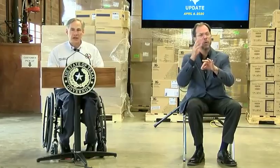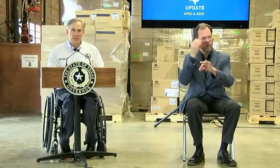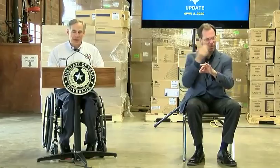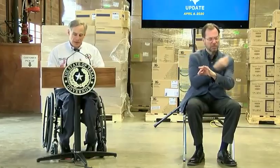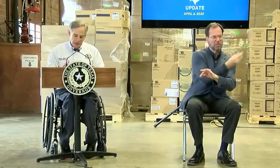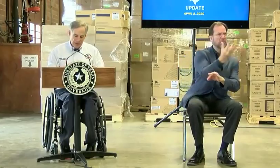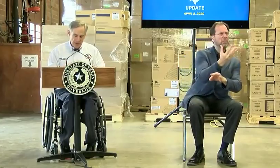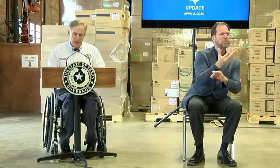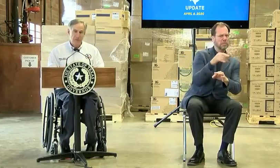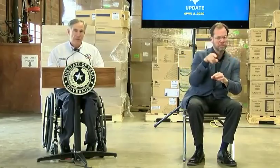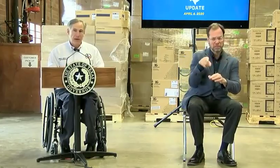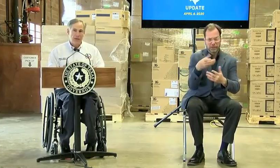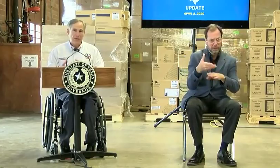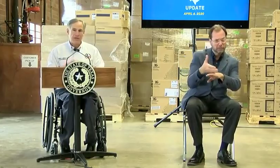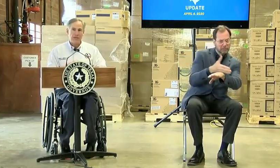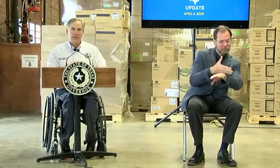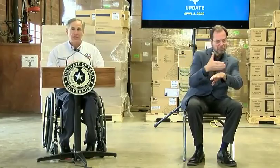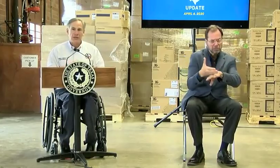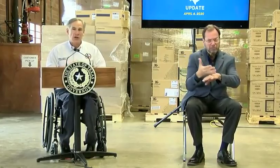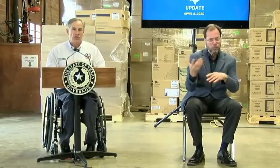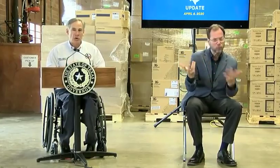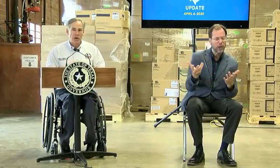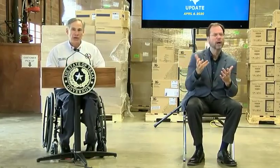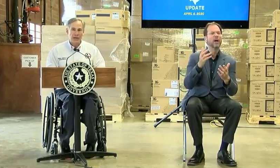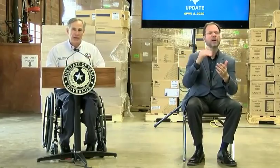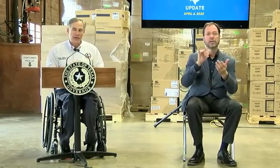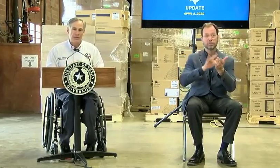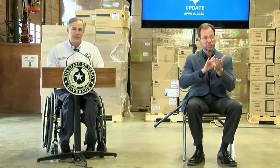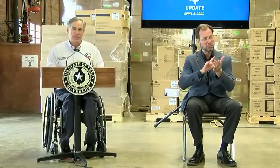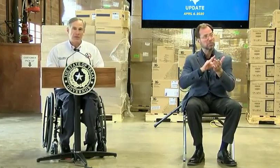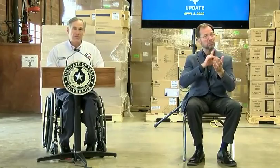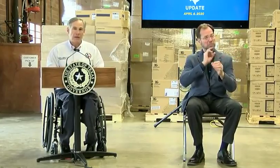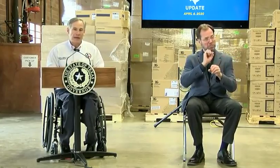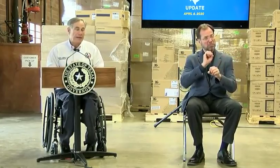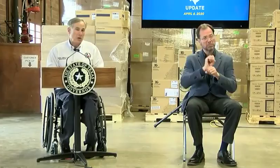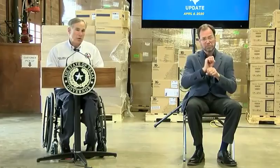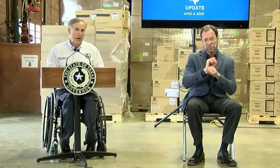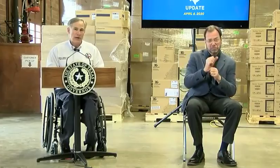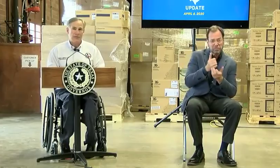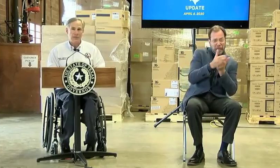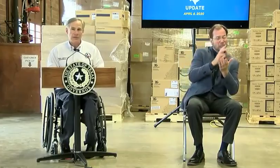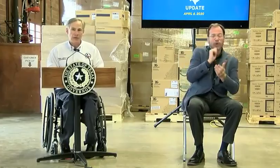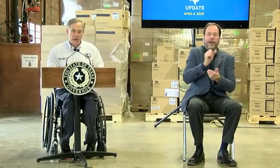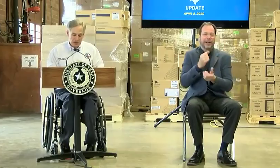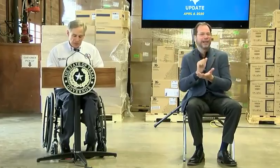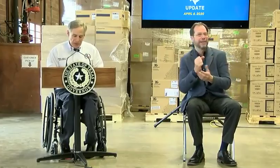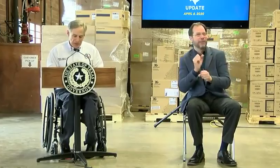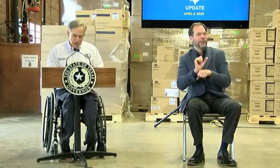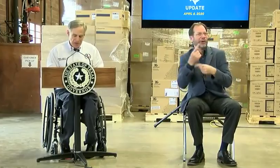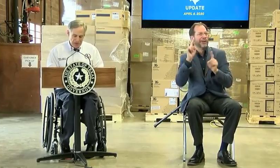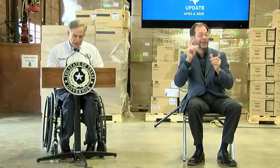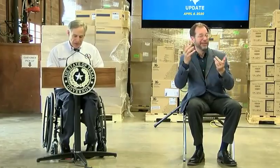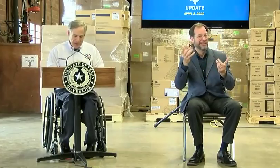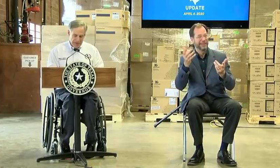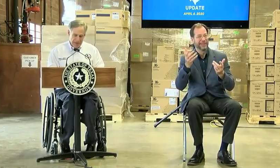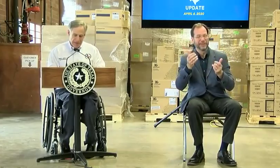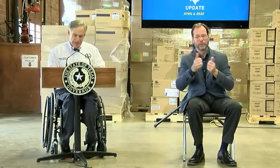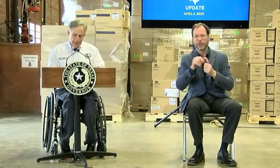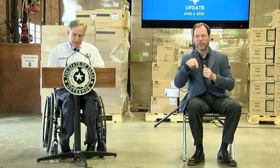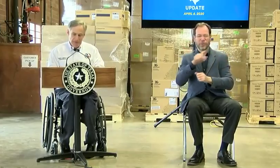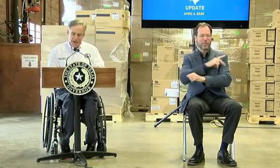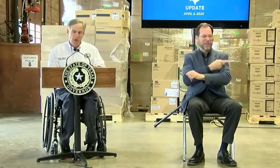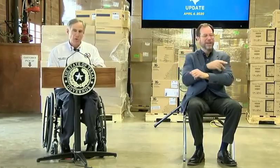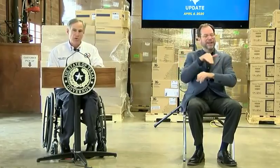progresses about how this drug is aiding or not these patients at